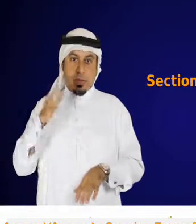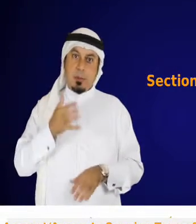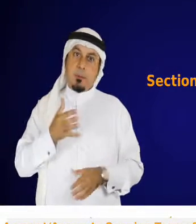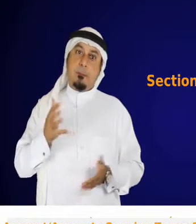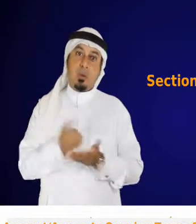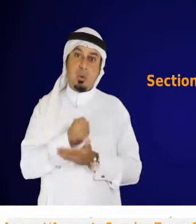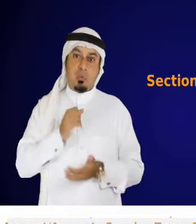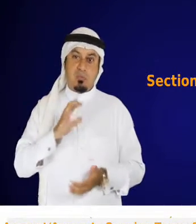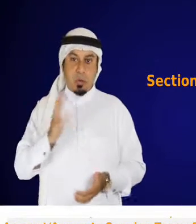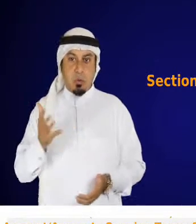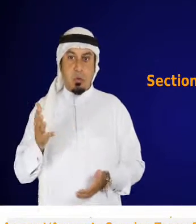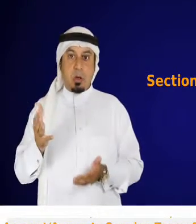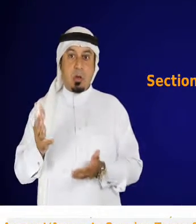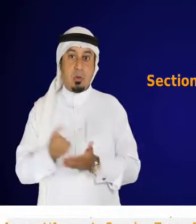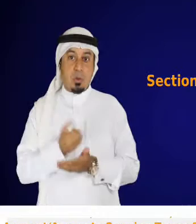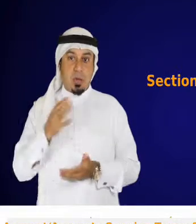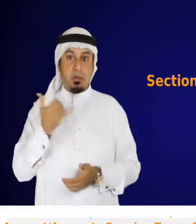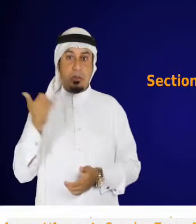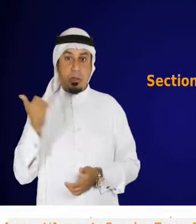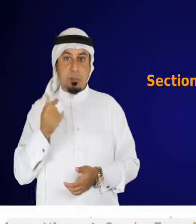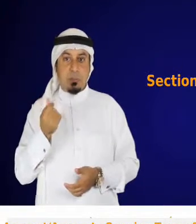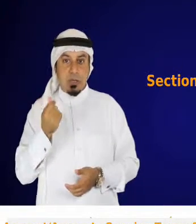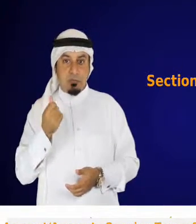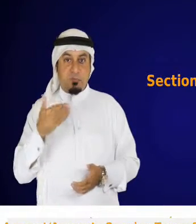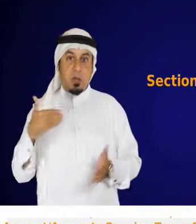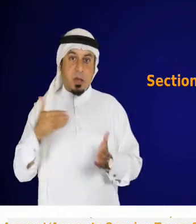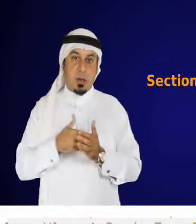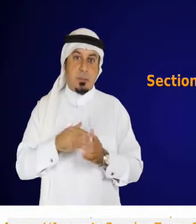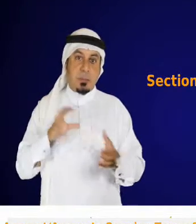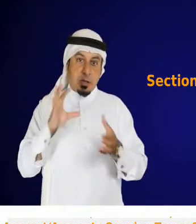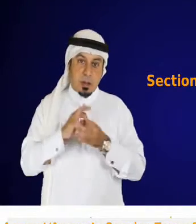is current, shall firstly be applied by the bank to reduce any interest,